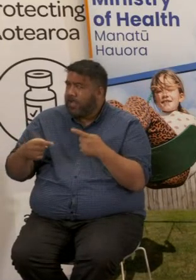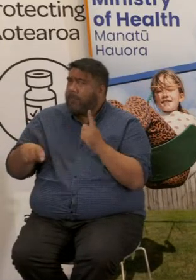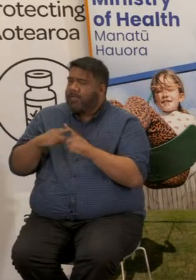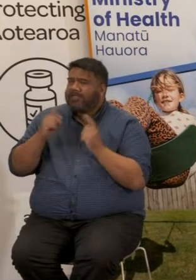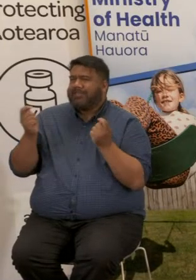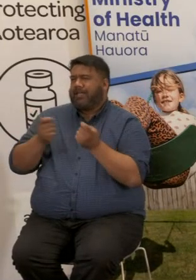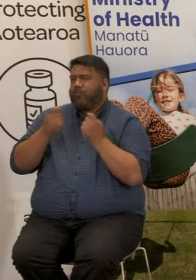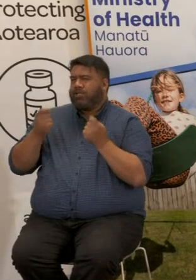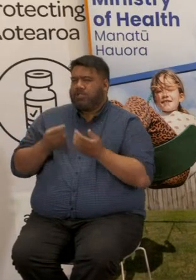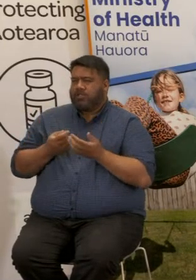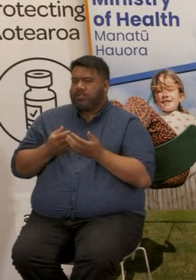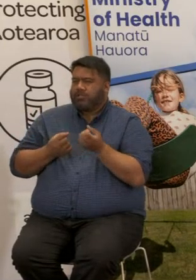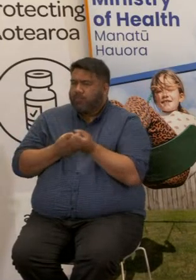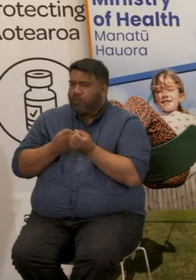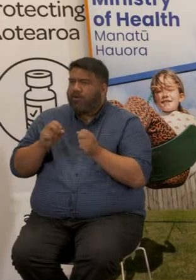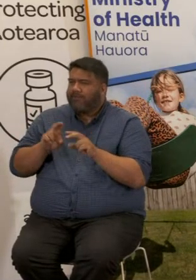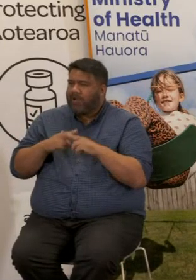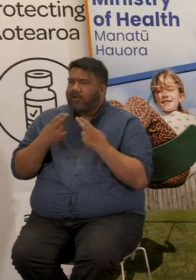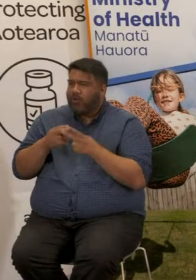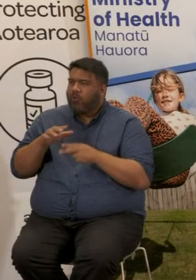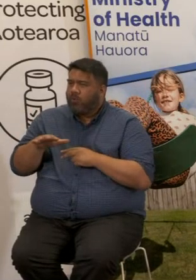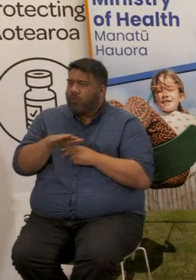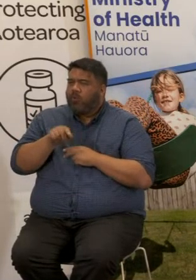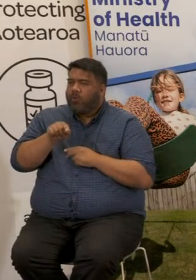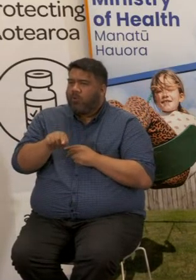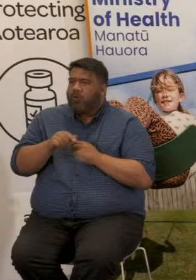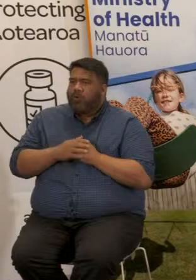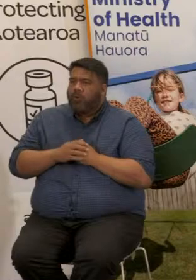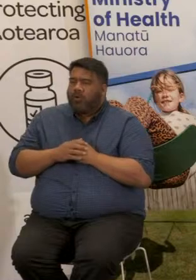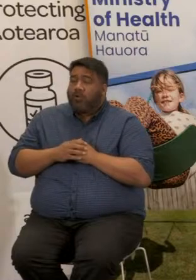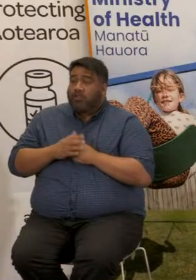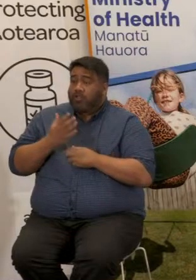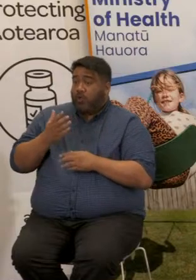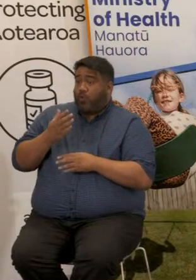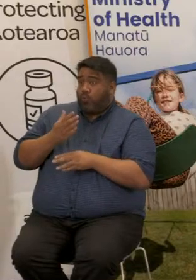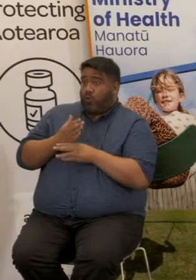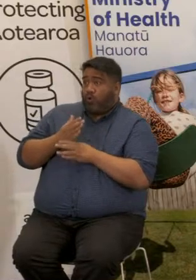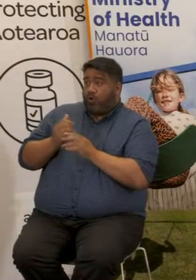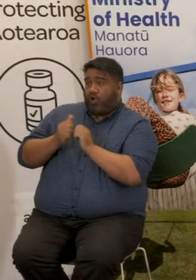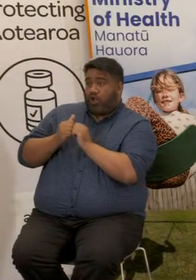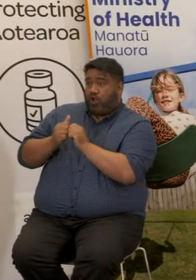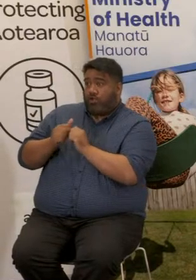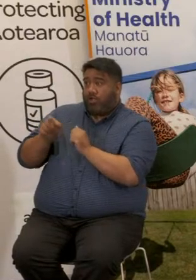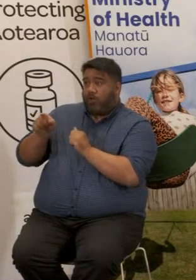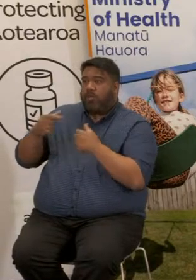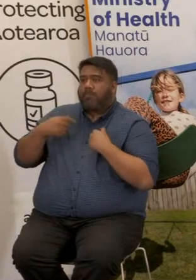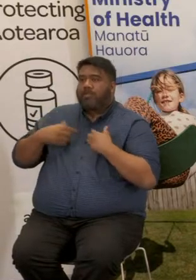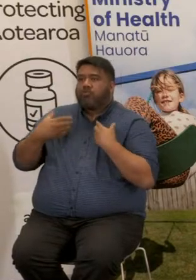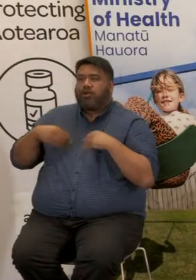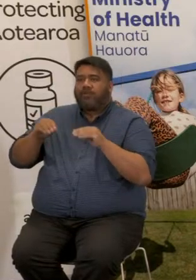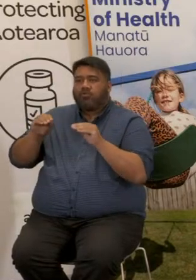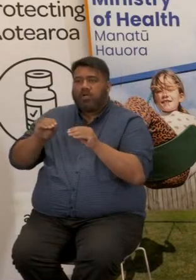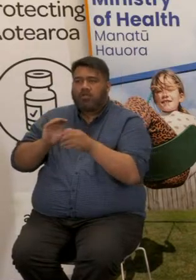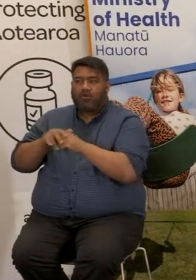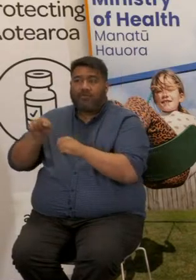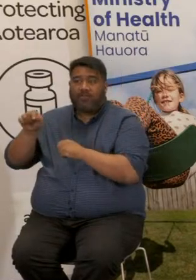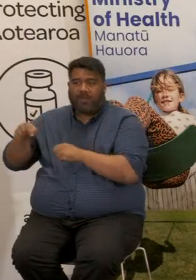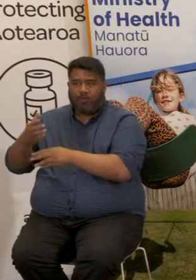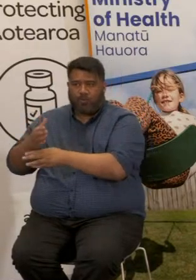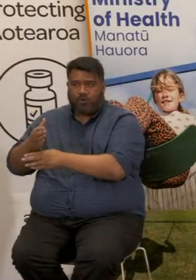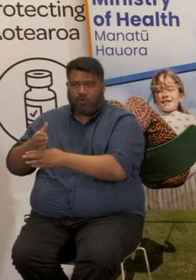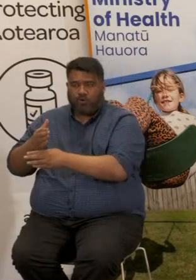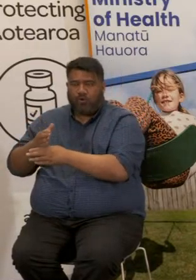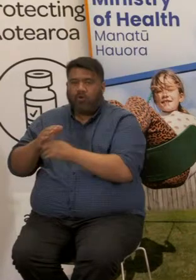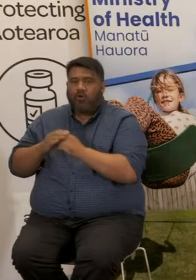and whānau, and plans are quite advanced. We've been working quite closely with the Ministry of Education on this, but actually down in every